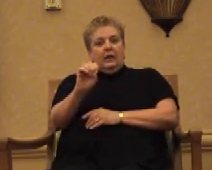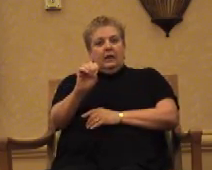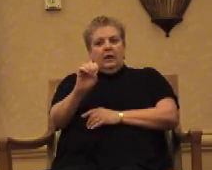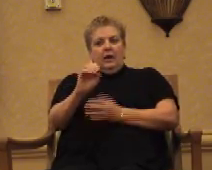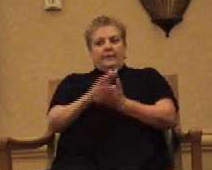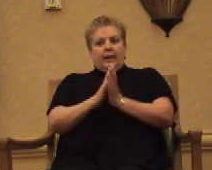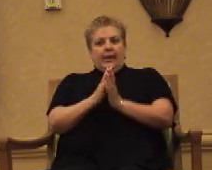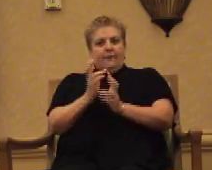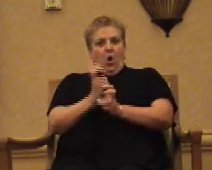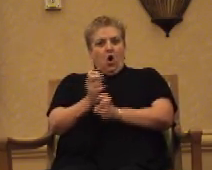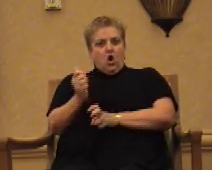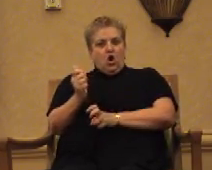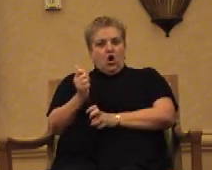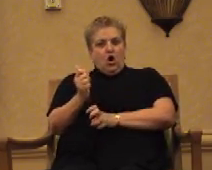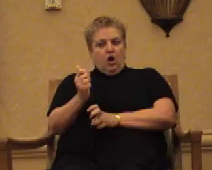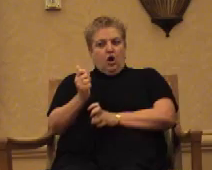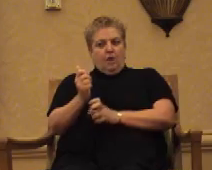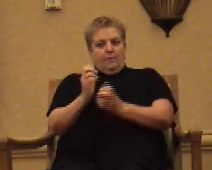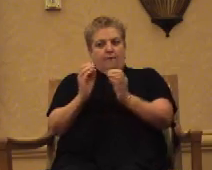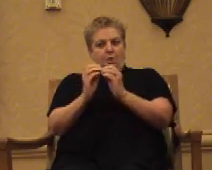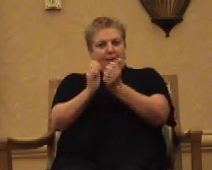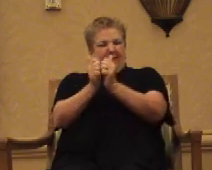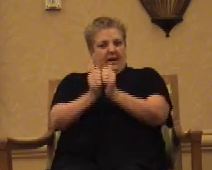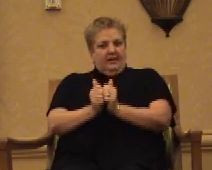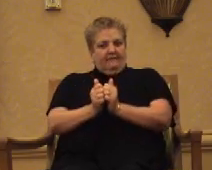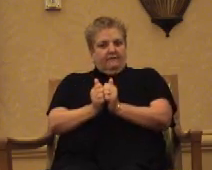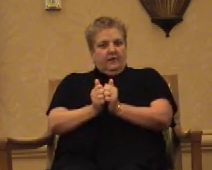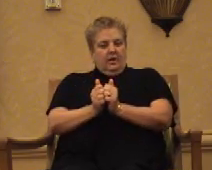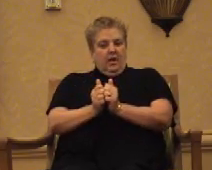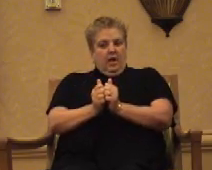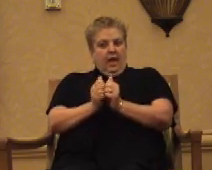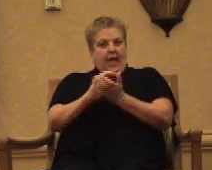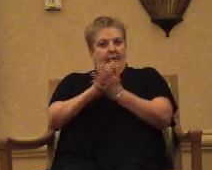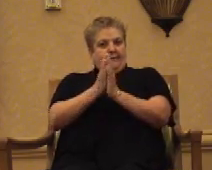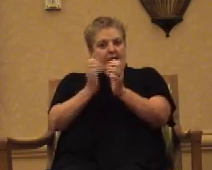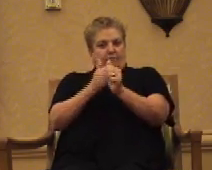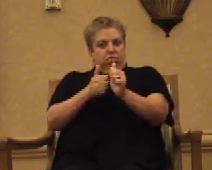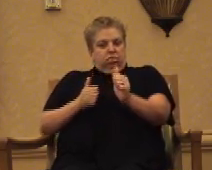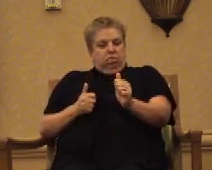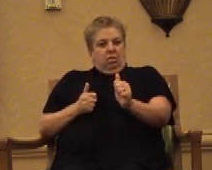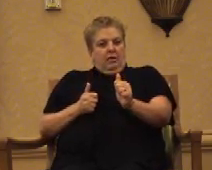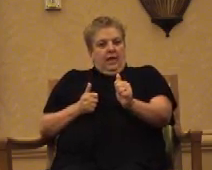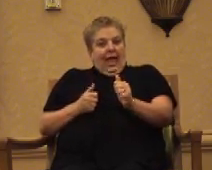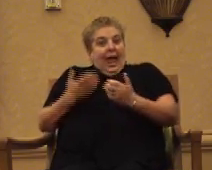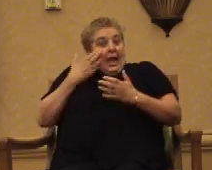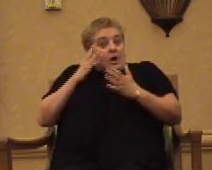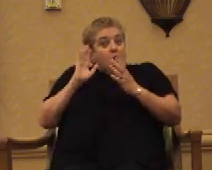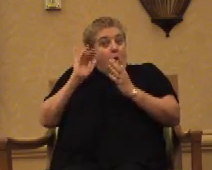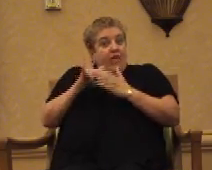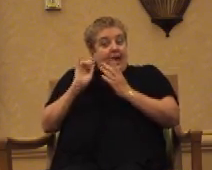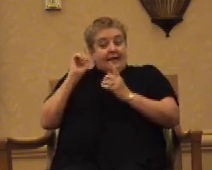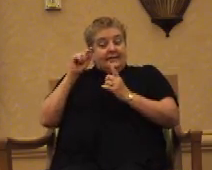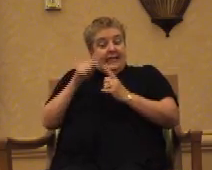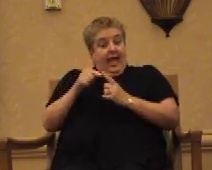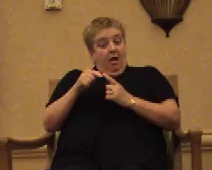baseball. And I didn't know this until I wrote an inventory, because I buried those feelings, but I got afraid. And when the batter's afraid of the